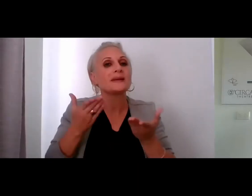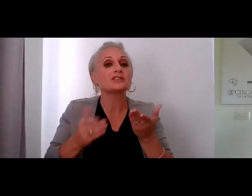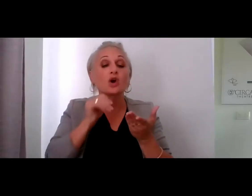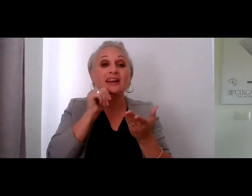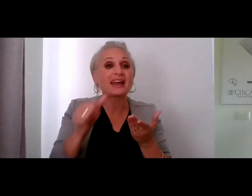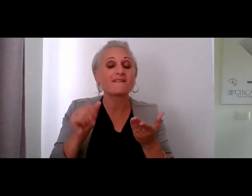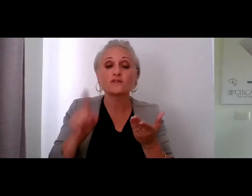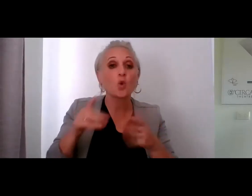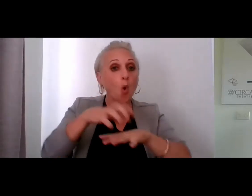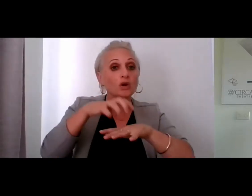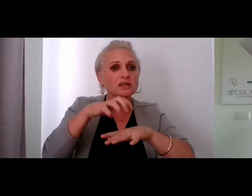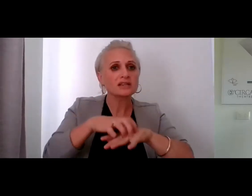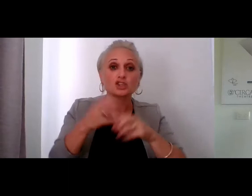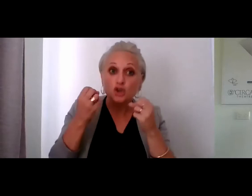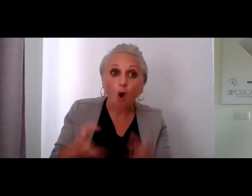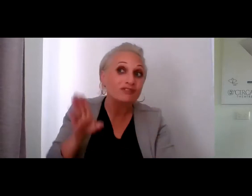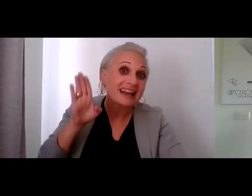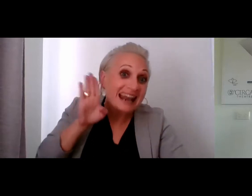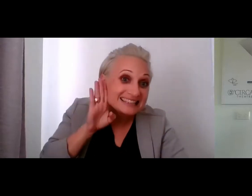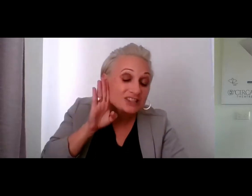your organisation.